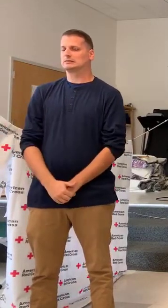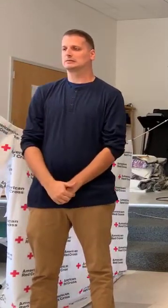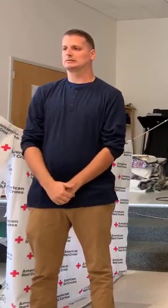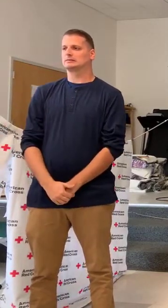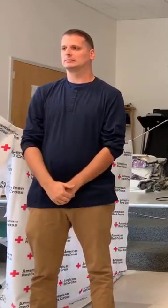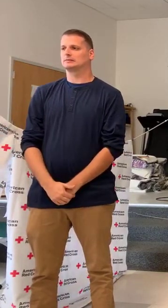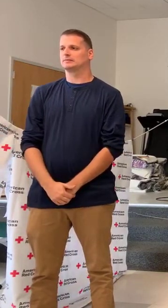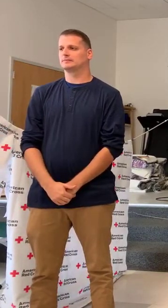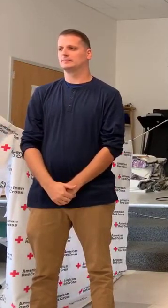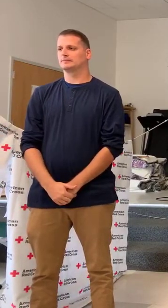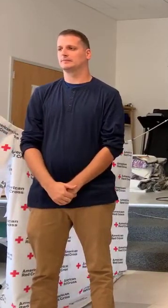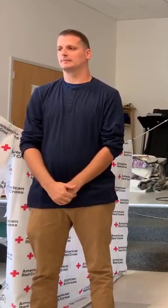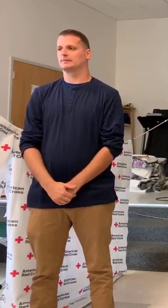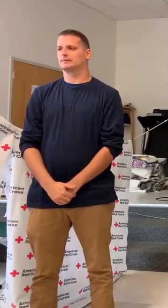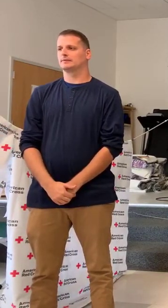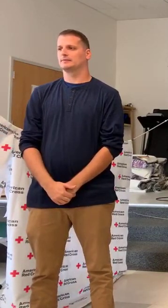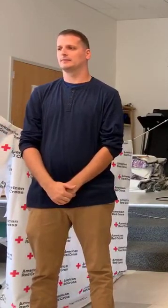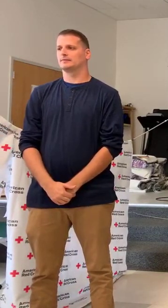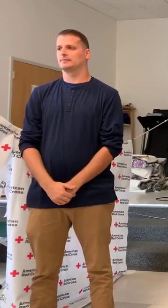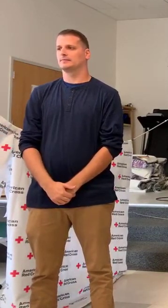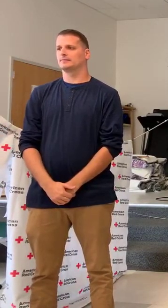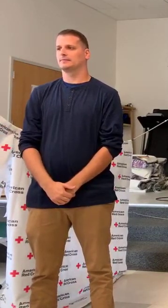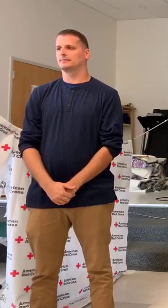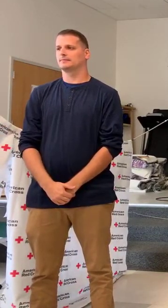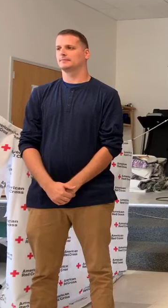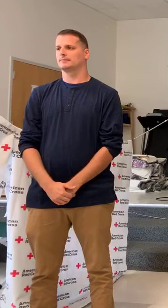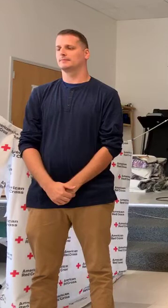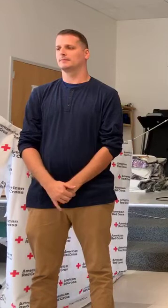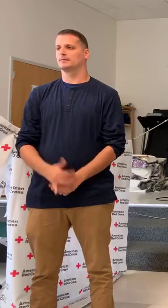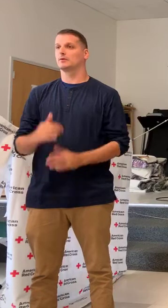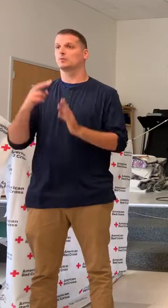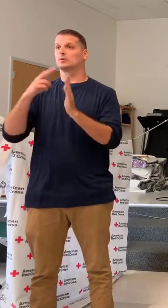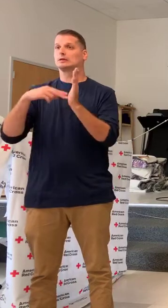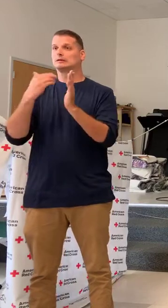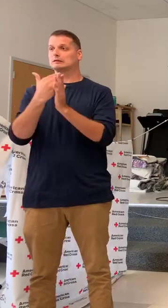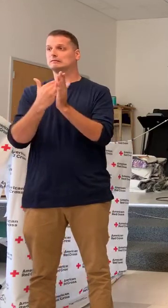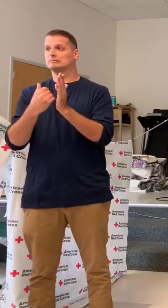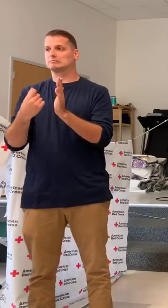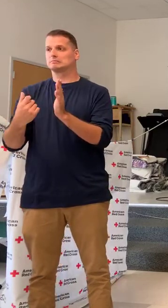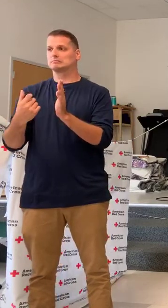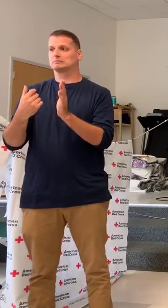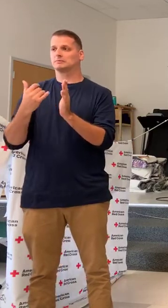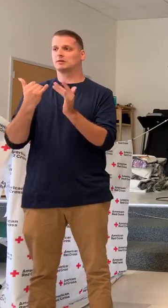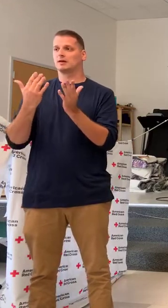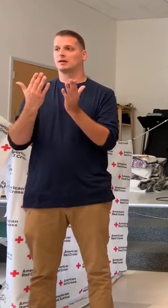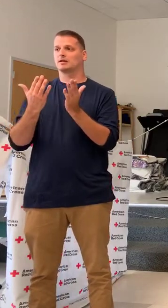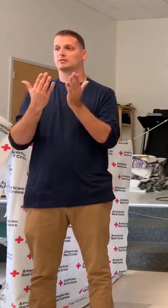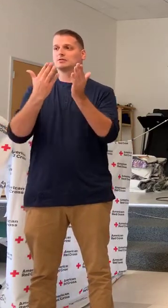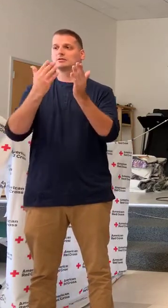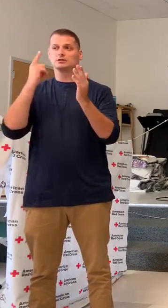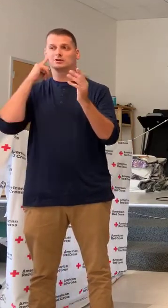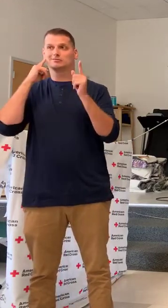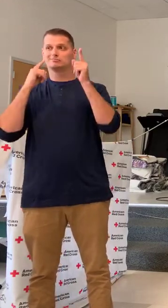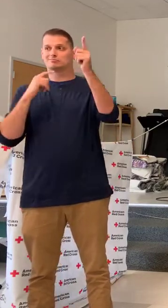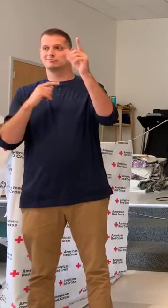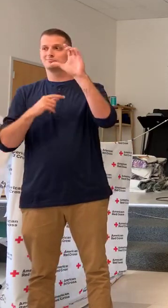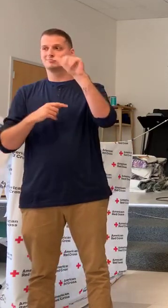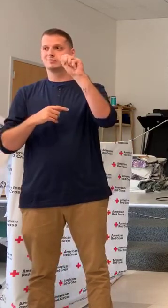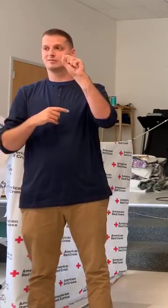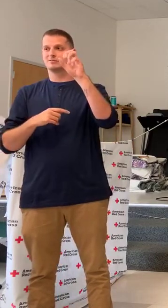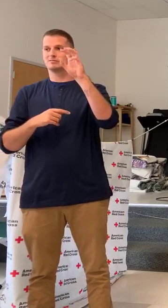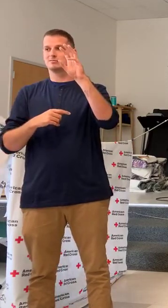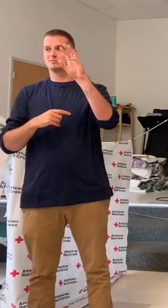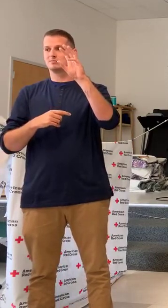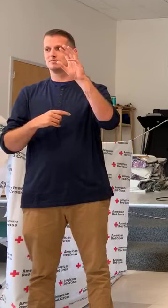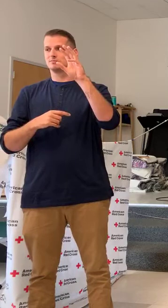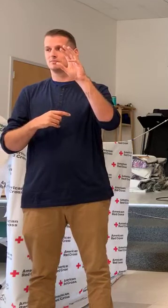what Casey sent me. Here's what he recommends highly, and you probably hear this from the caseworkers. When you go out to your homes, take